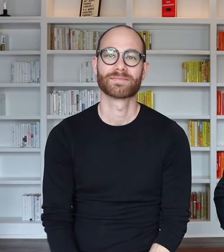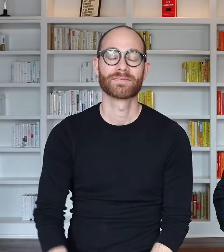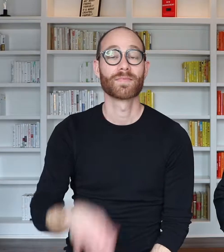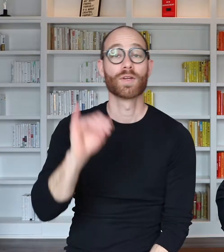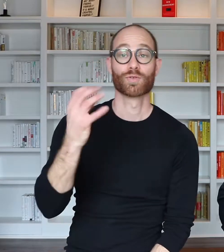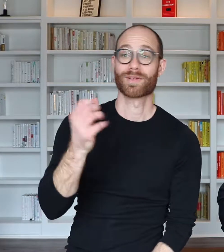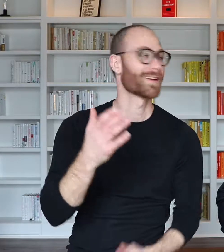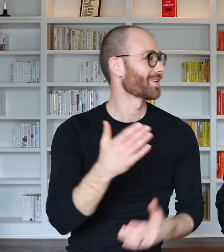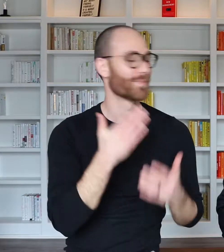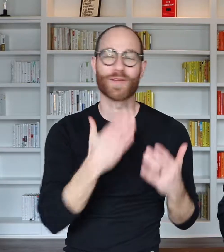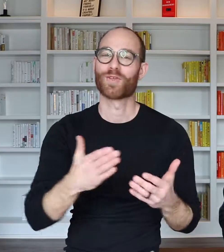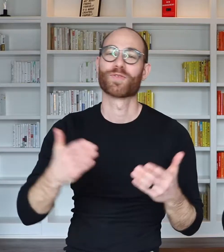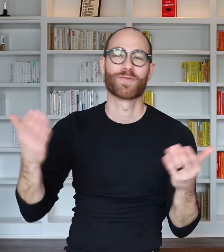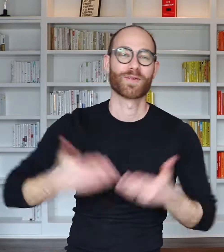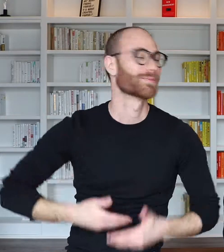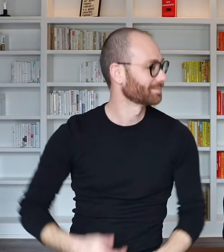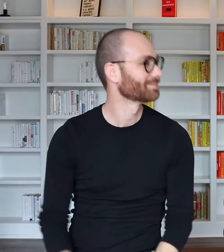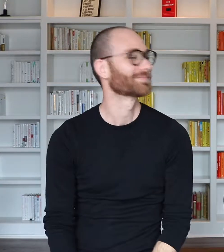Josiah, thanks so much for having me.